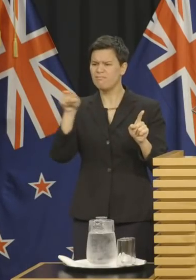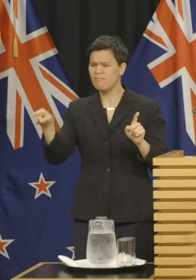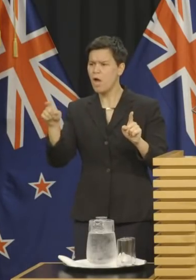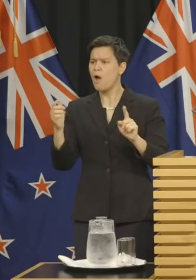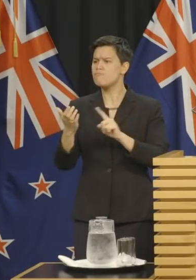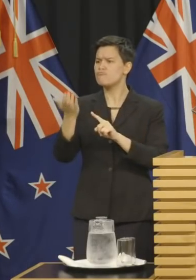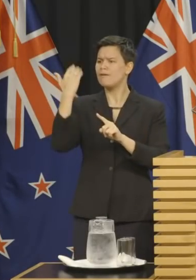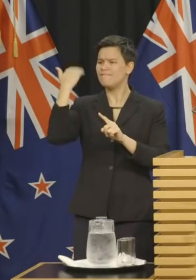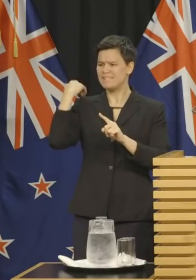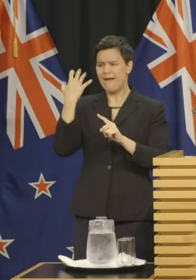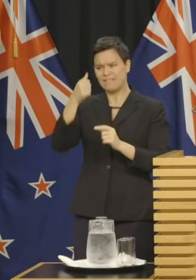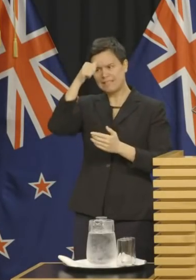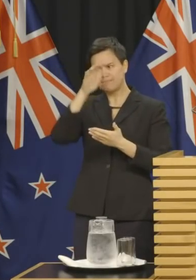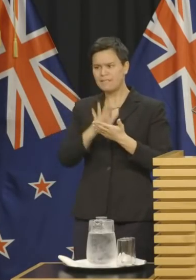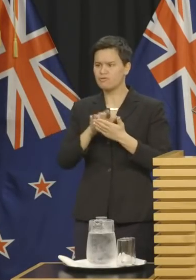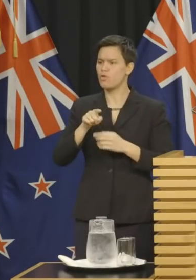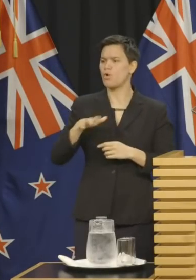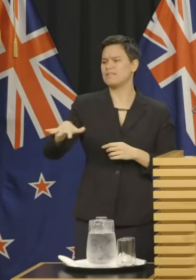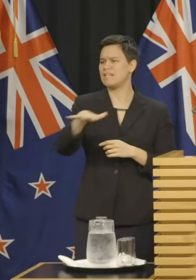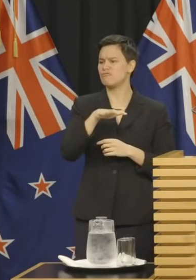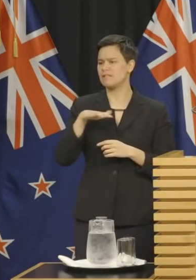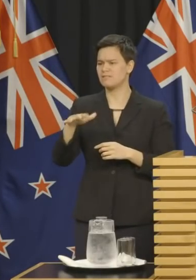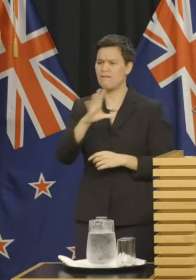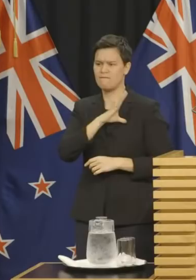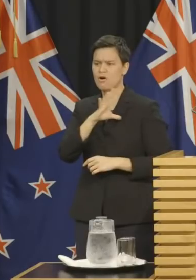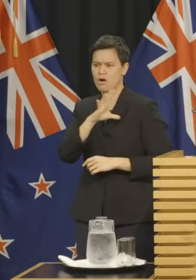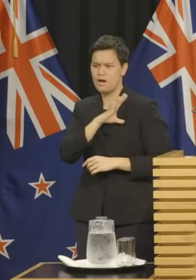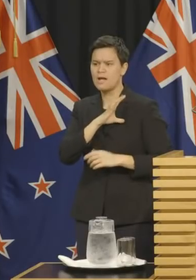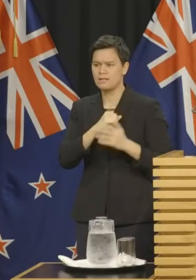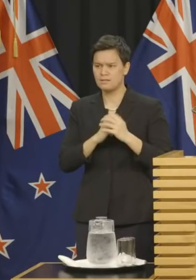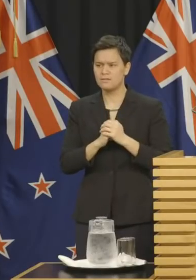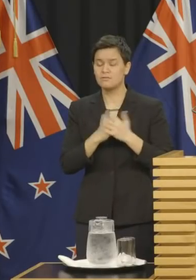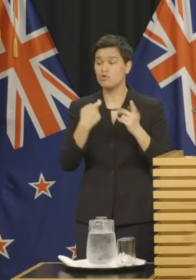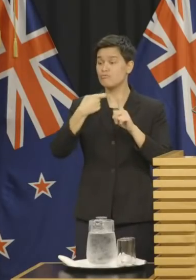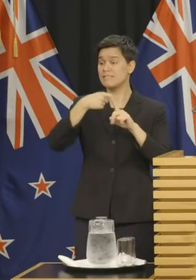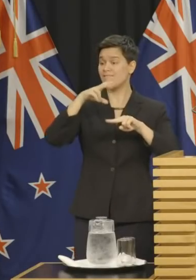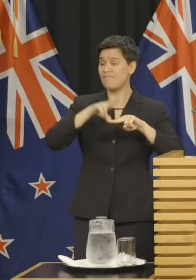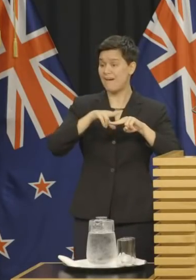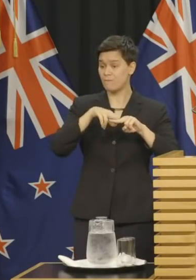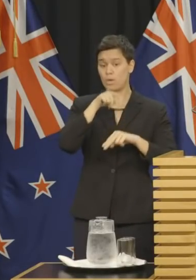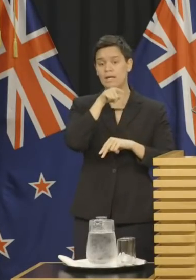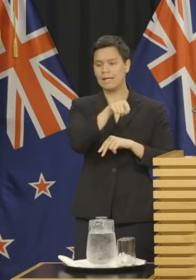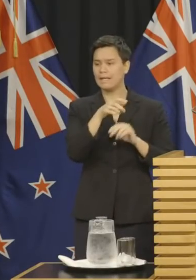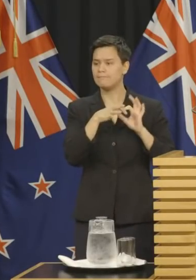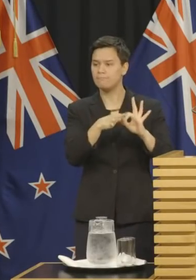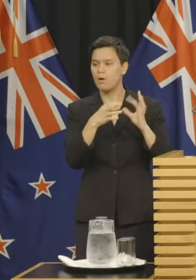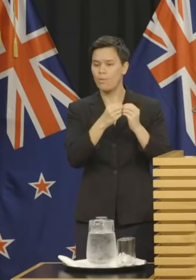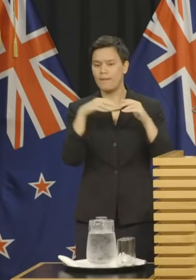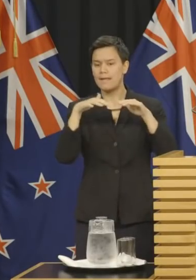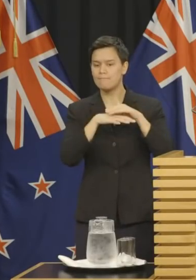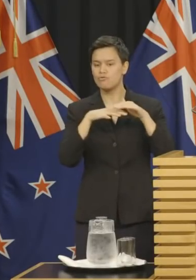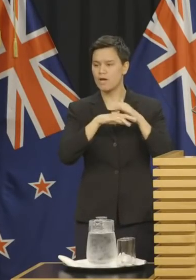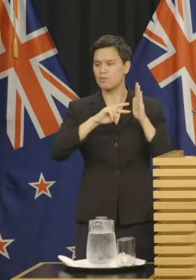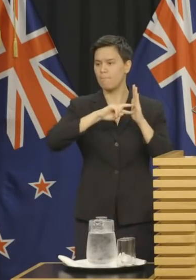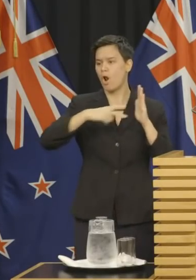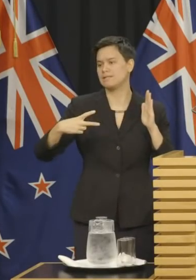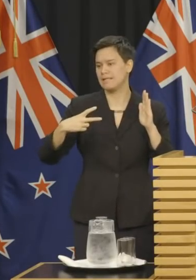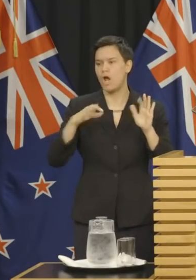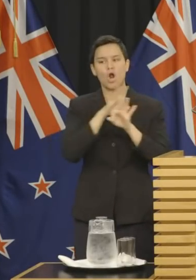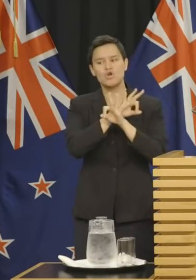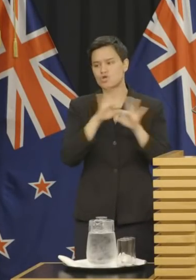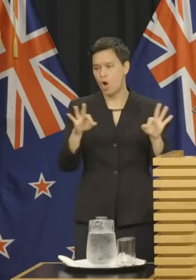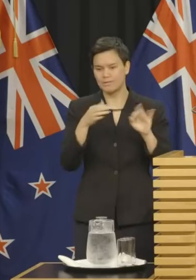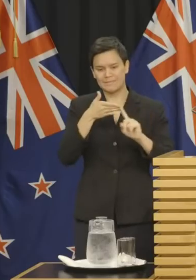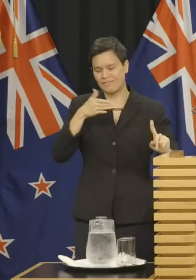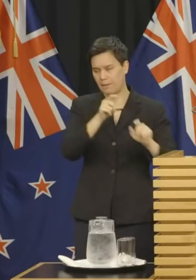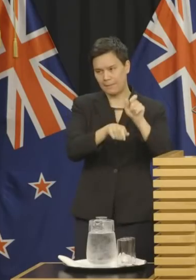associate minister. As a Minister for Immigration, he'll deal with policy, not cases. And Carmel Sepuloni, in her role as MSD, often has